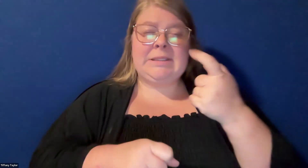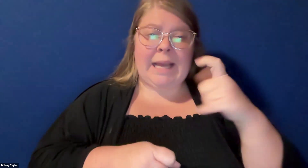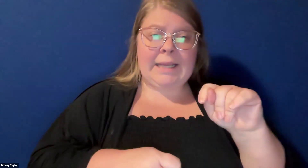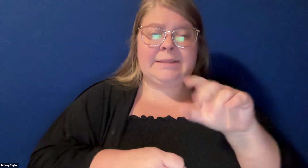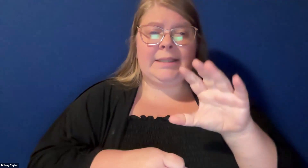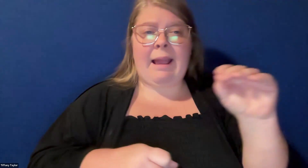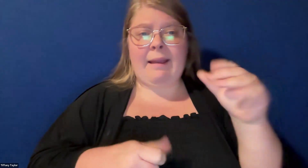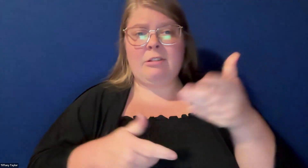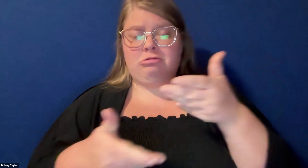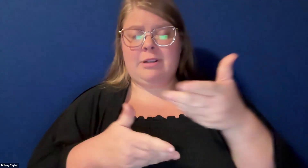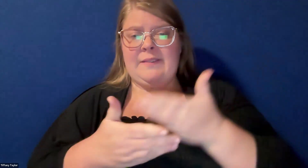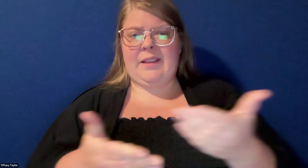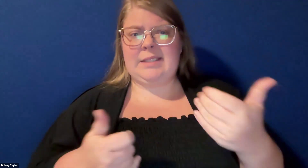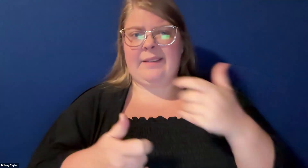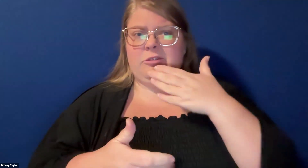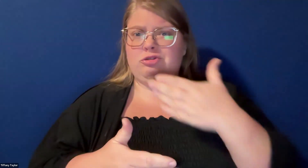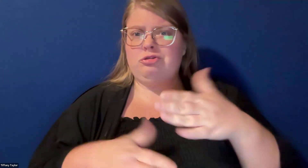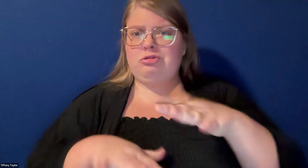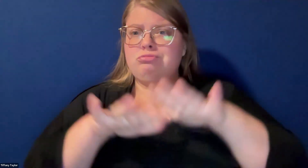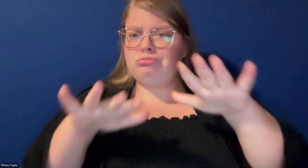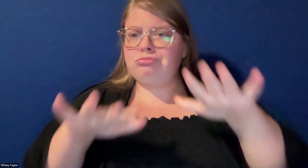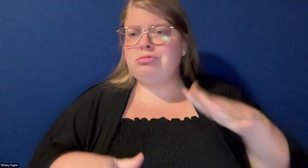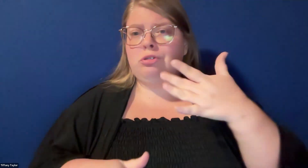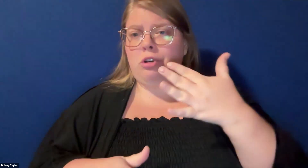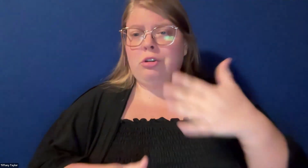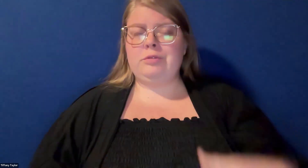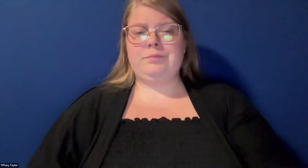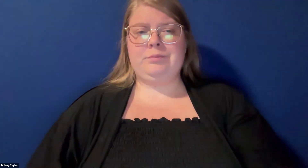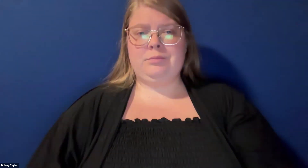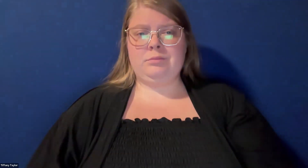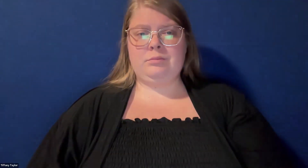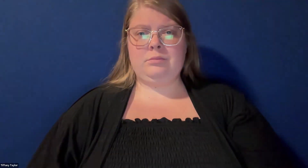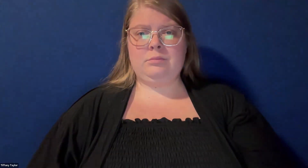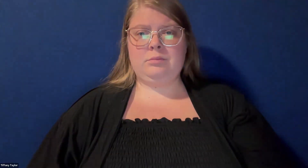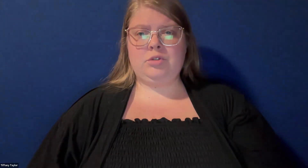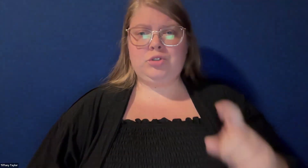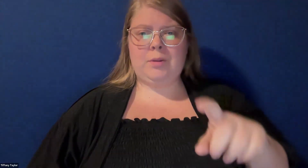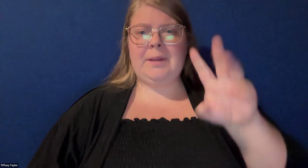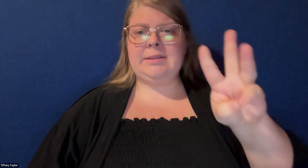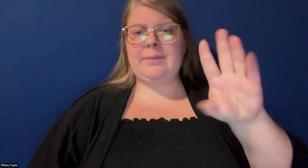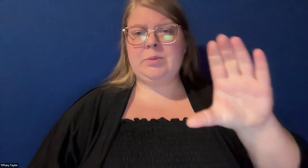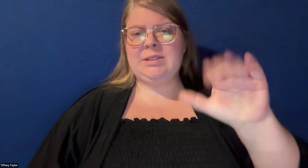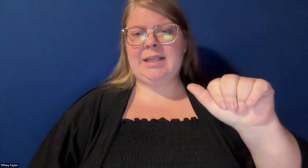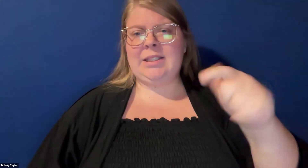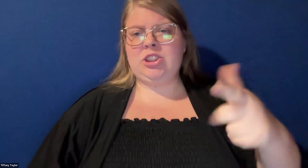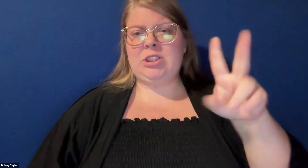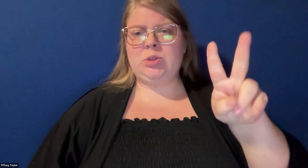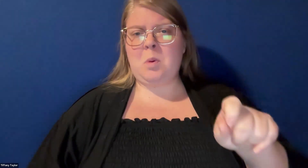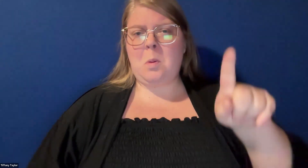issue. So it needs to be WCAG 2.1 AA actually standard,